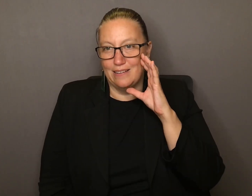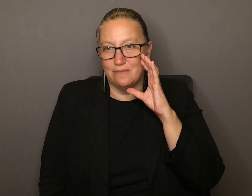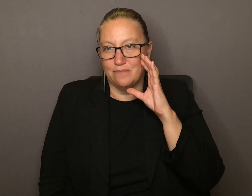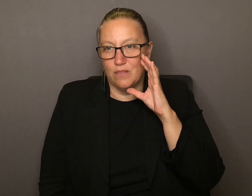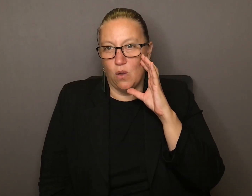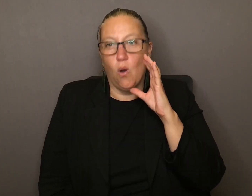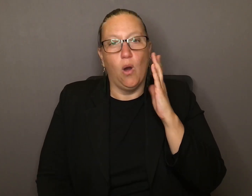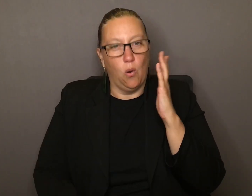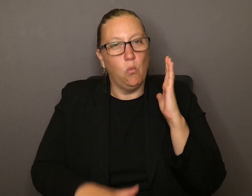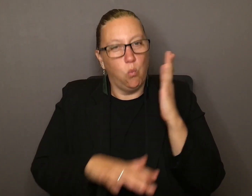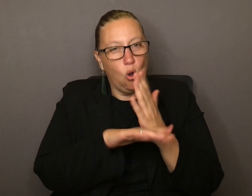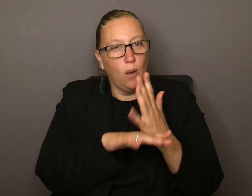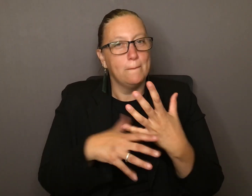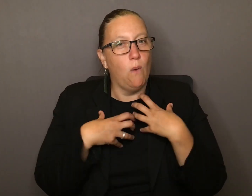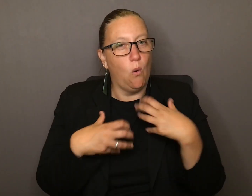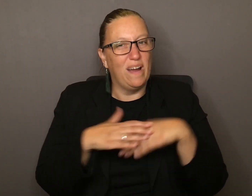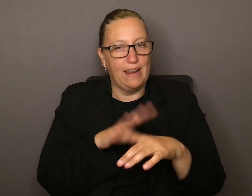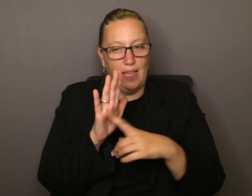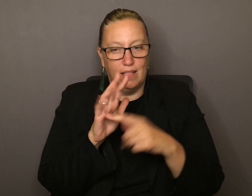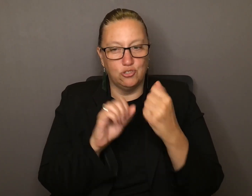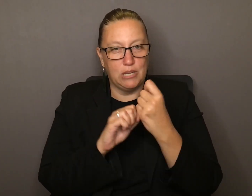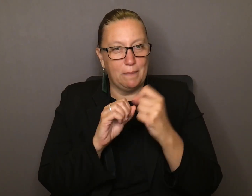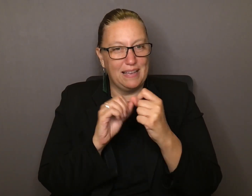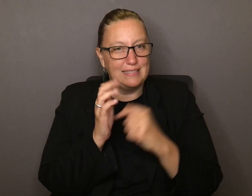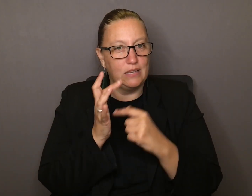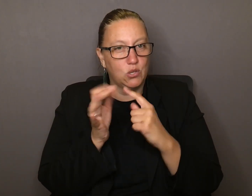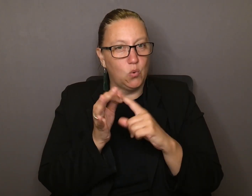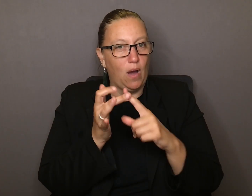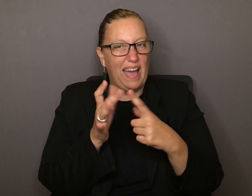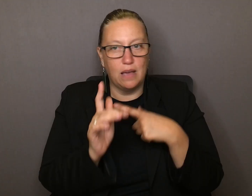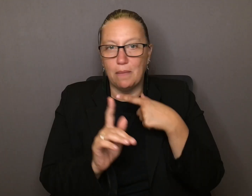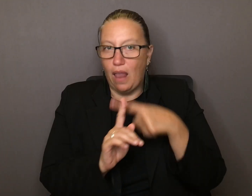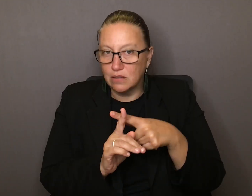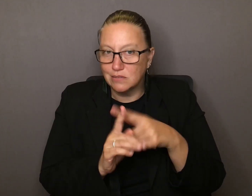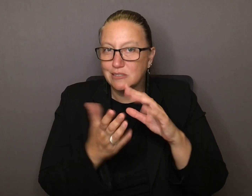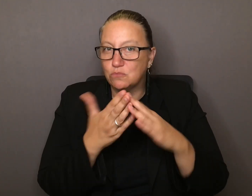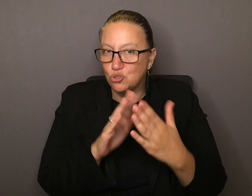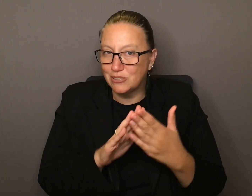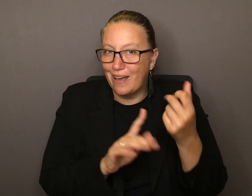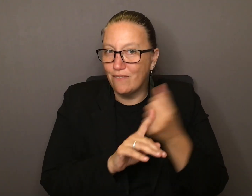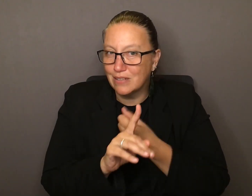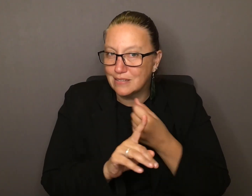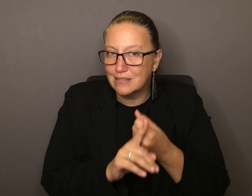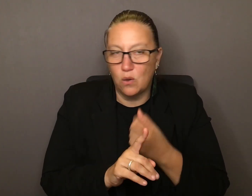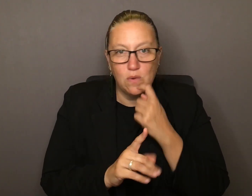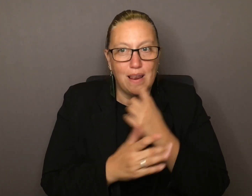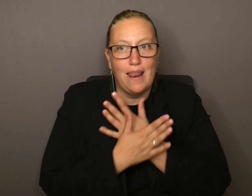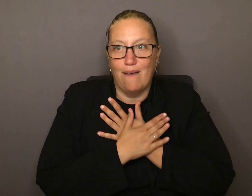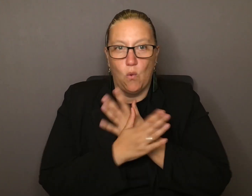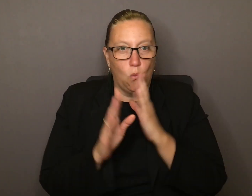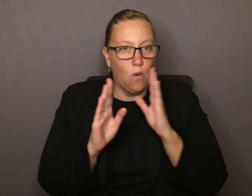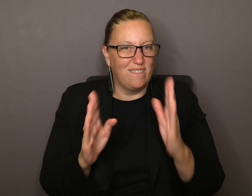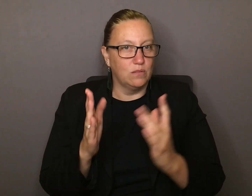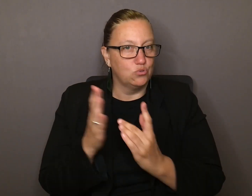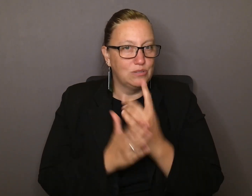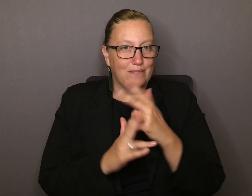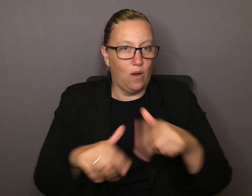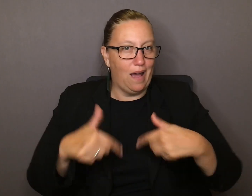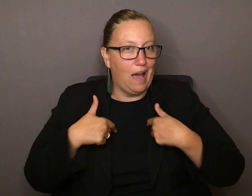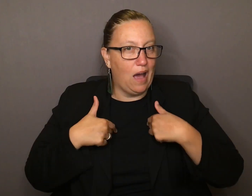work more in that space. So if people got some ideas, let us know. But that's a really wonderful opportunity for our community, and we're really happy and